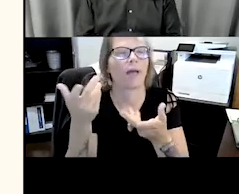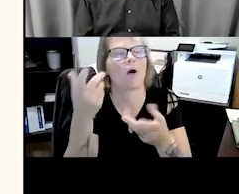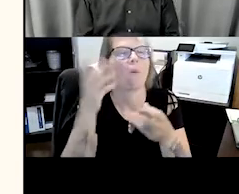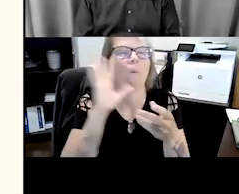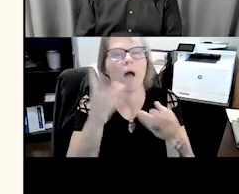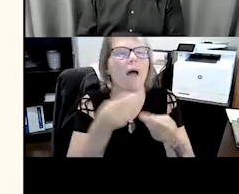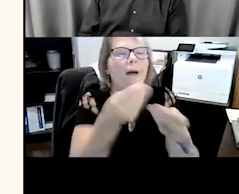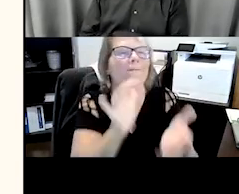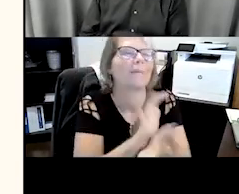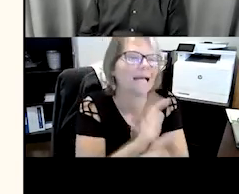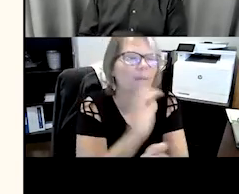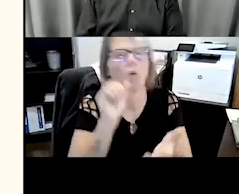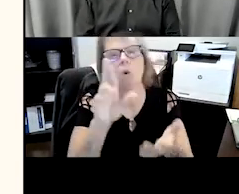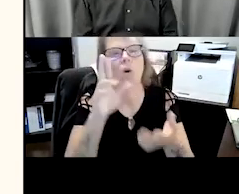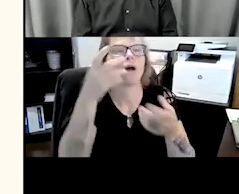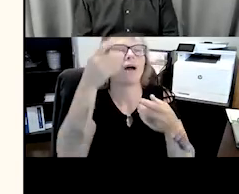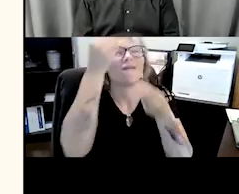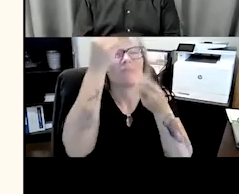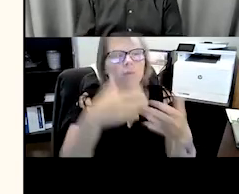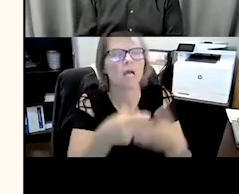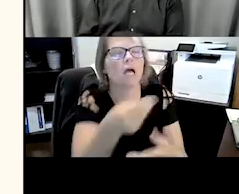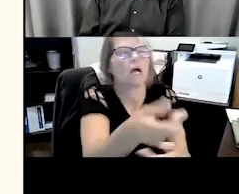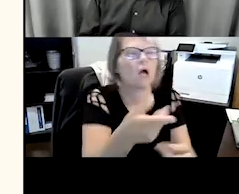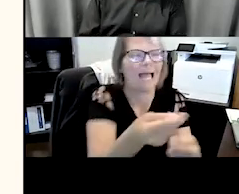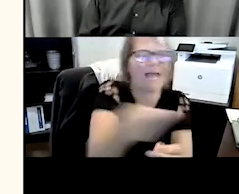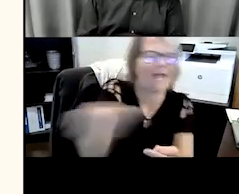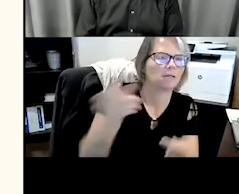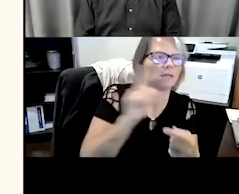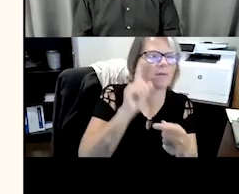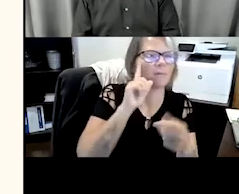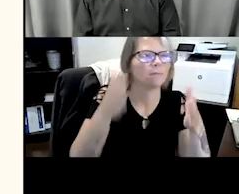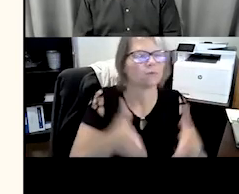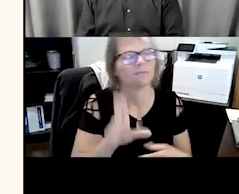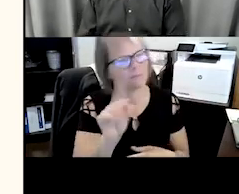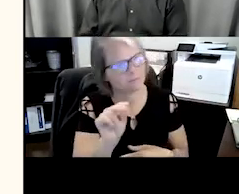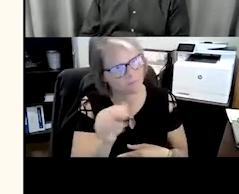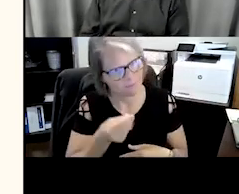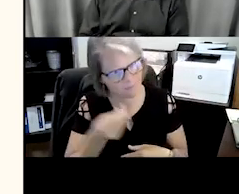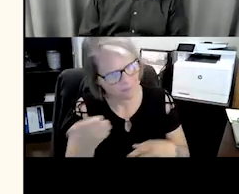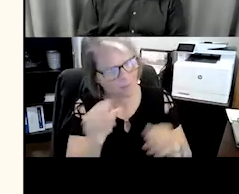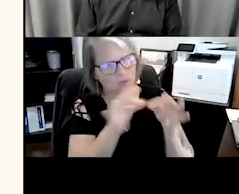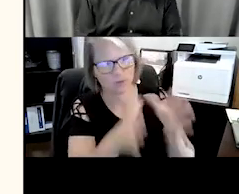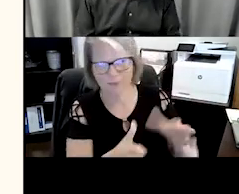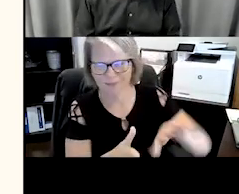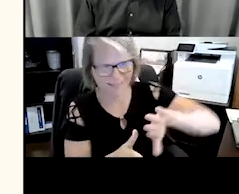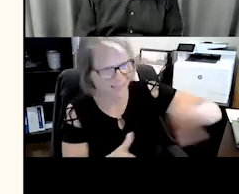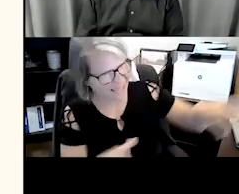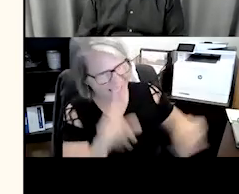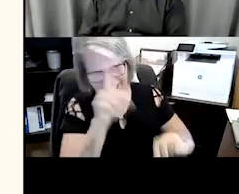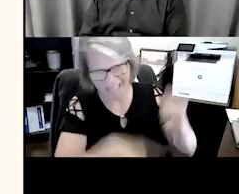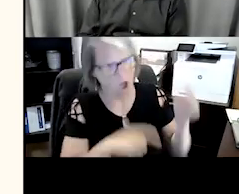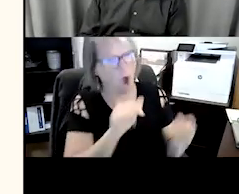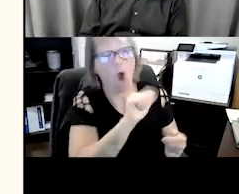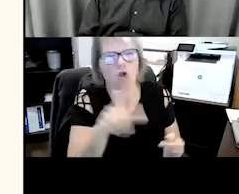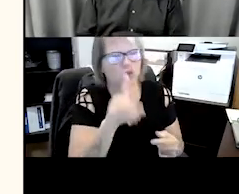And also don't view the interpreter as the deaf person's personal assistant who carries their pen and paper with them